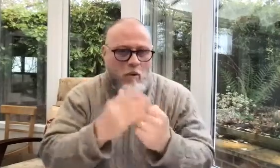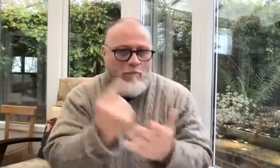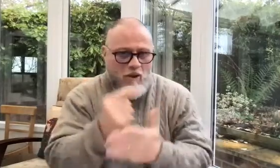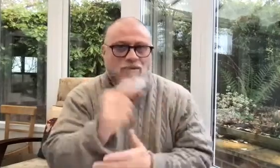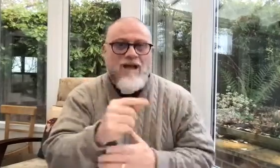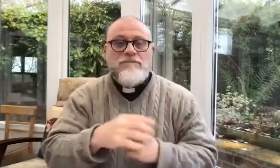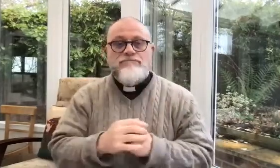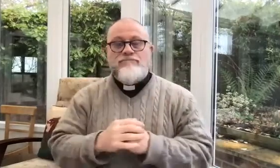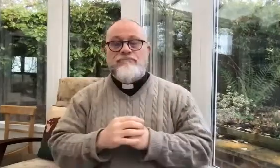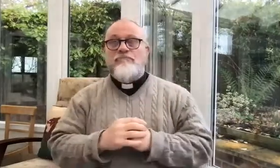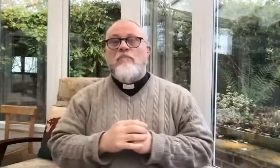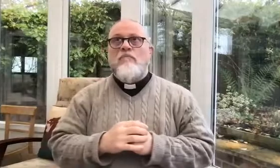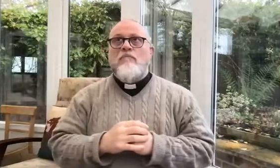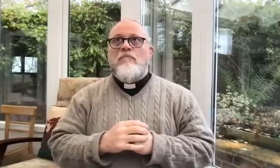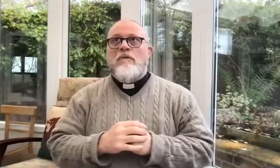I will explain more about that.